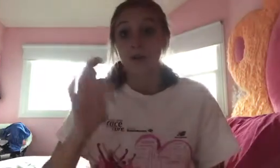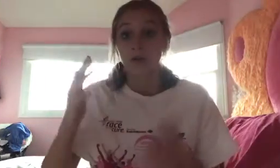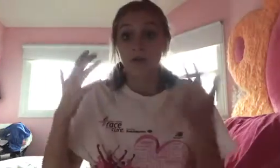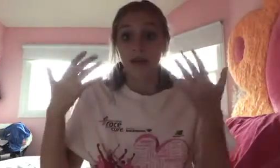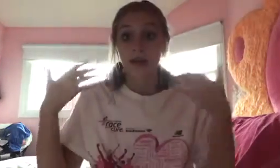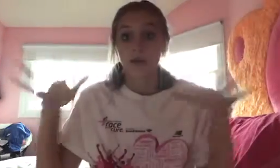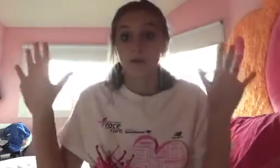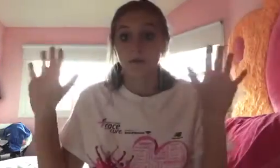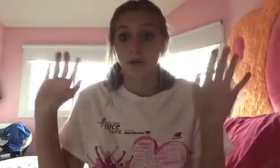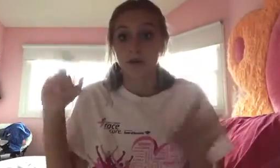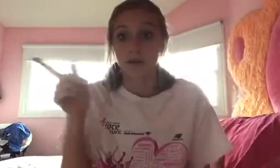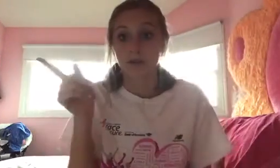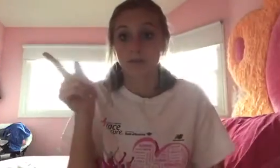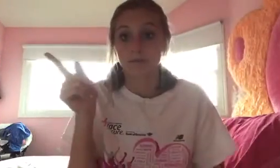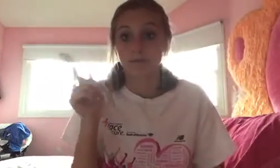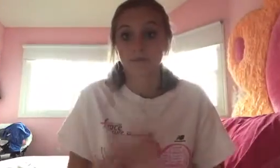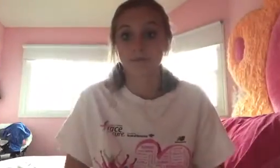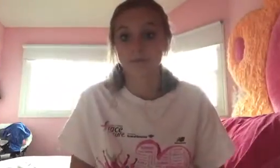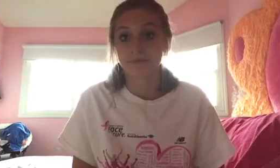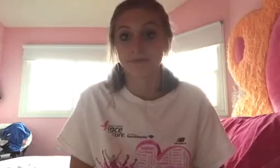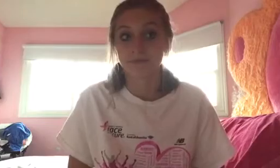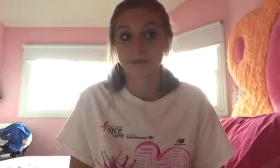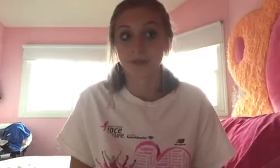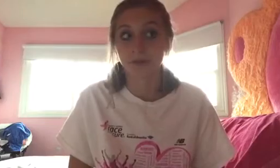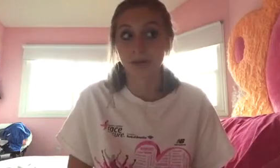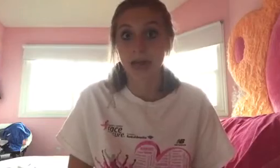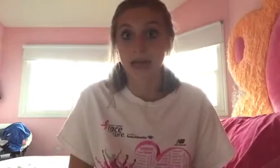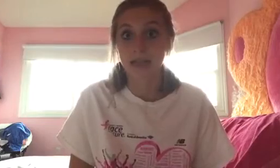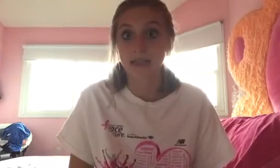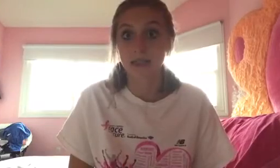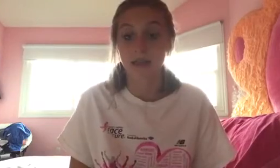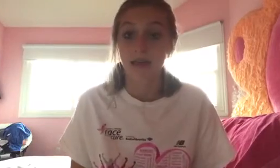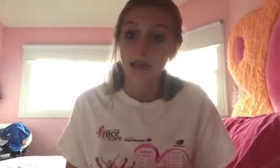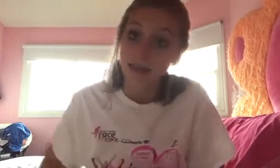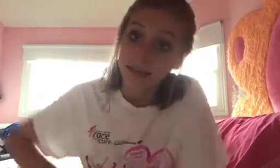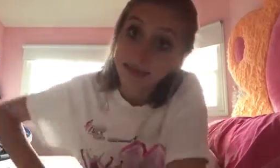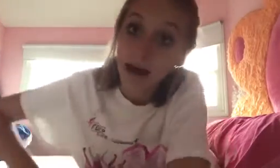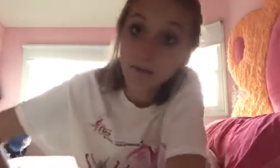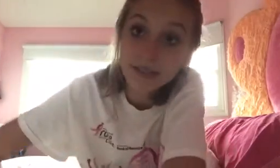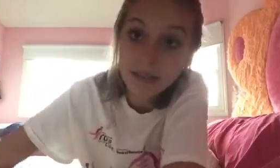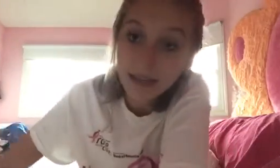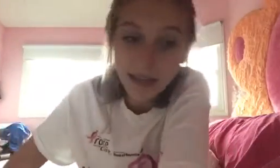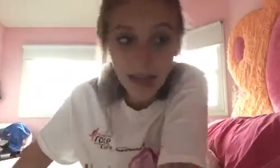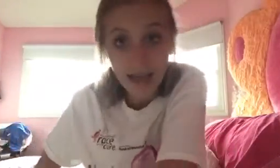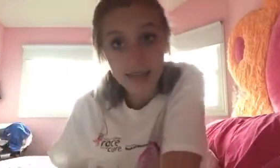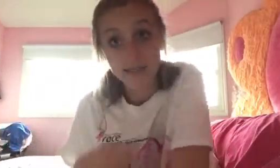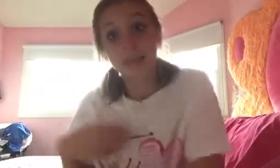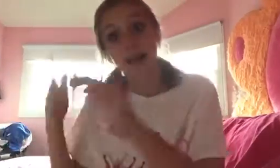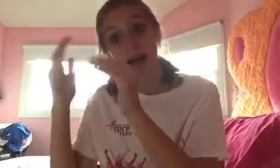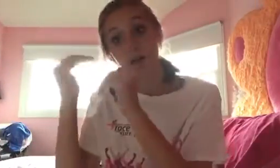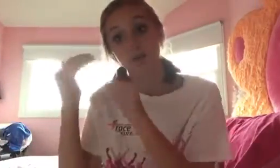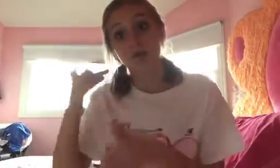You're getting over him. So yeah, that was it. And I hope